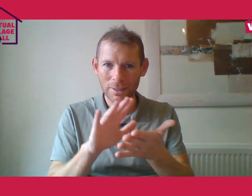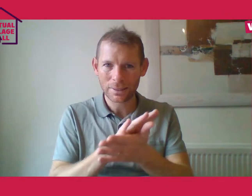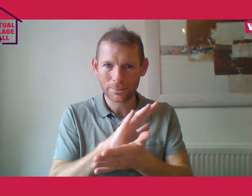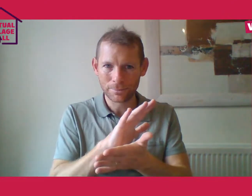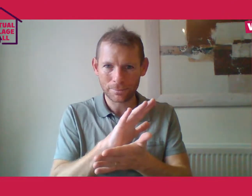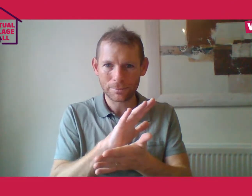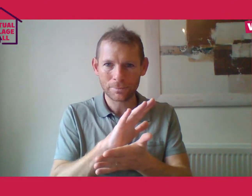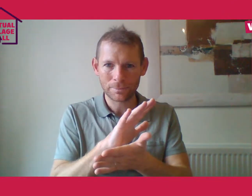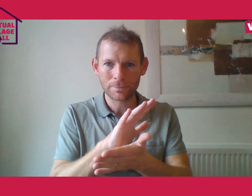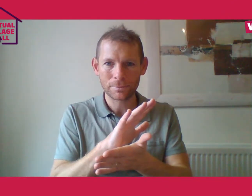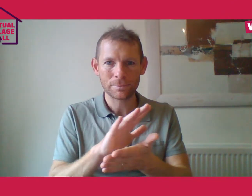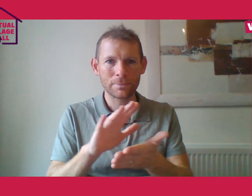happy.